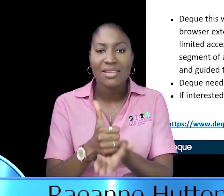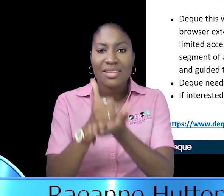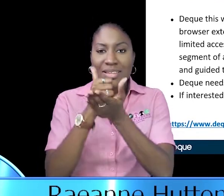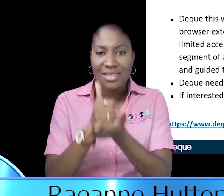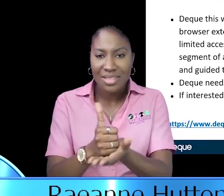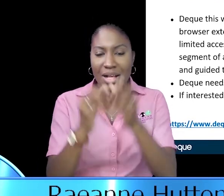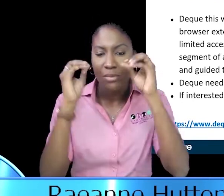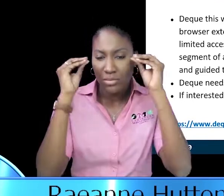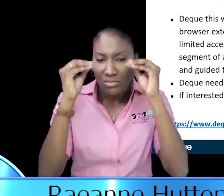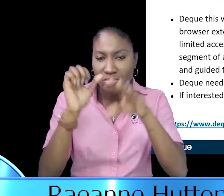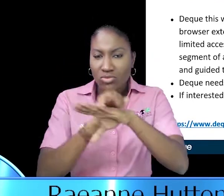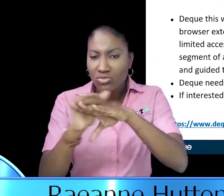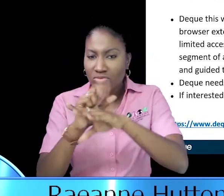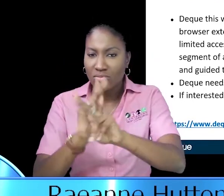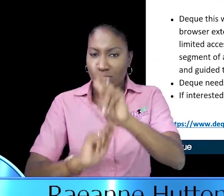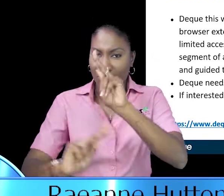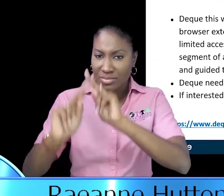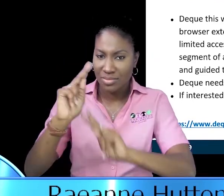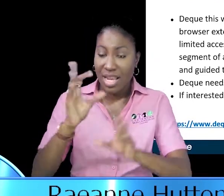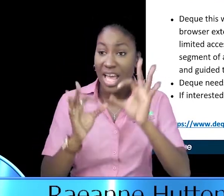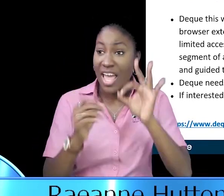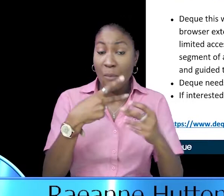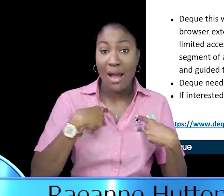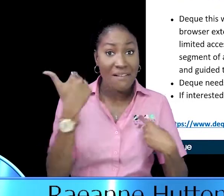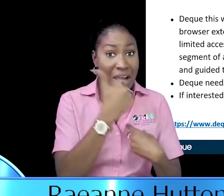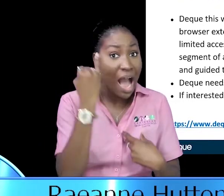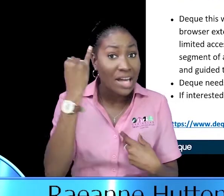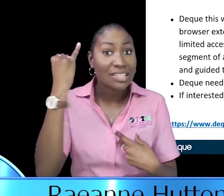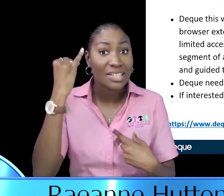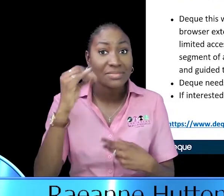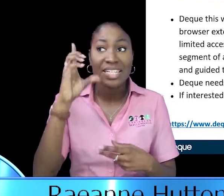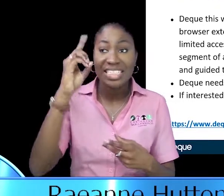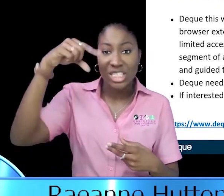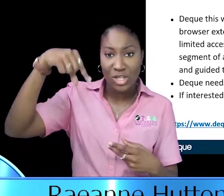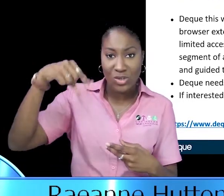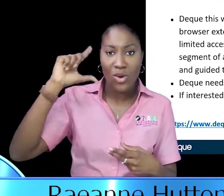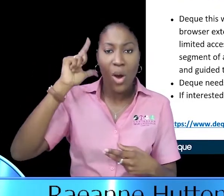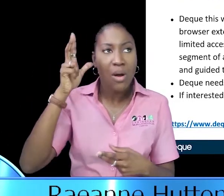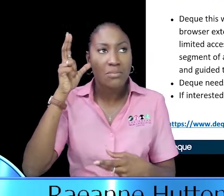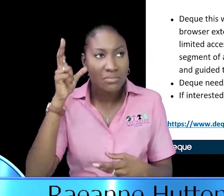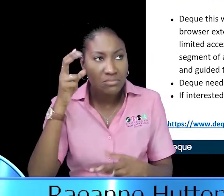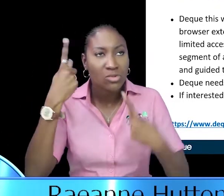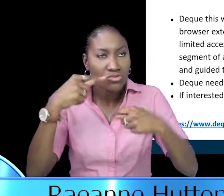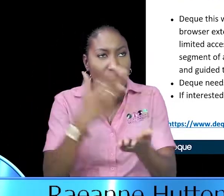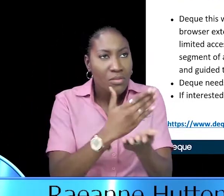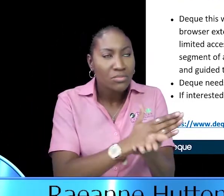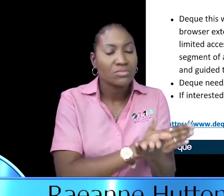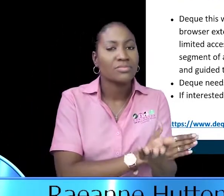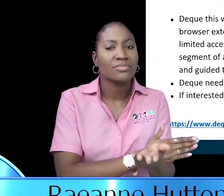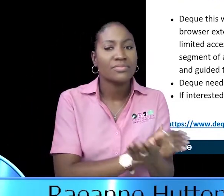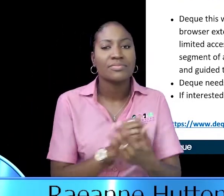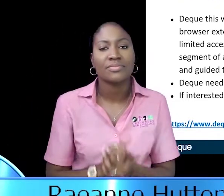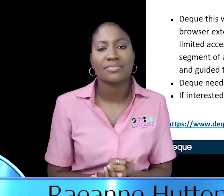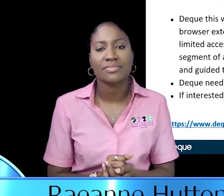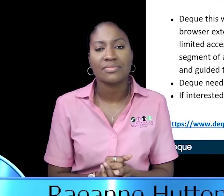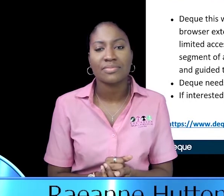most developers kind of laugh at you and say, I don't want to do that, but they still need to do the work. And so the product